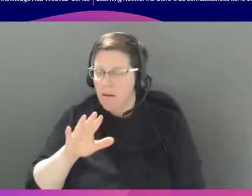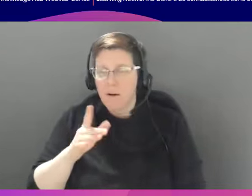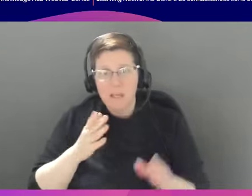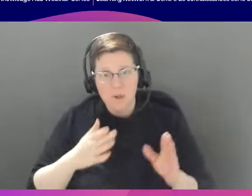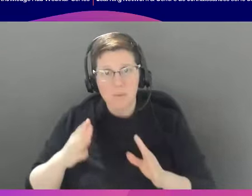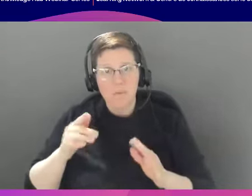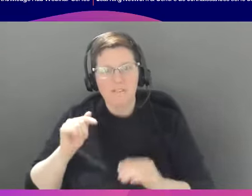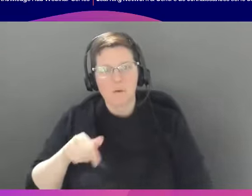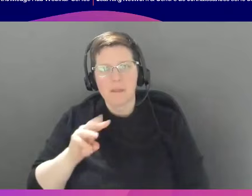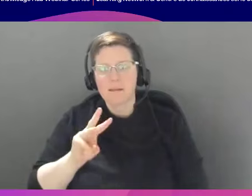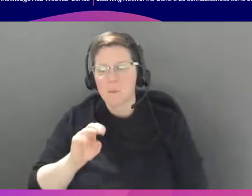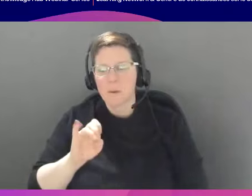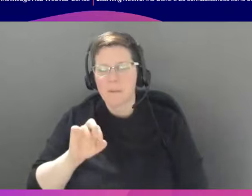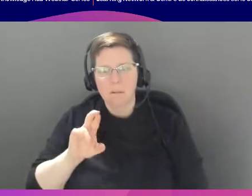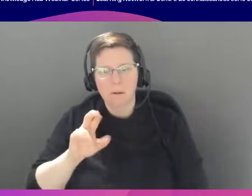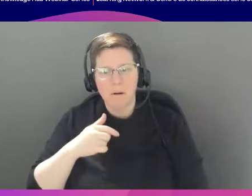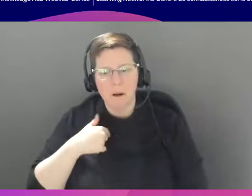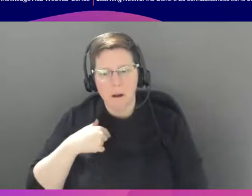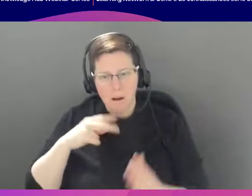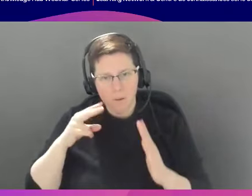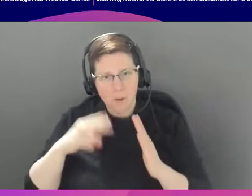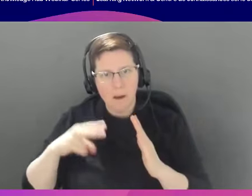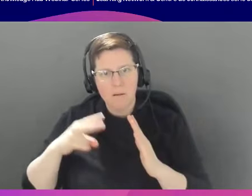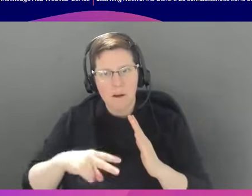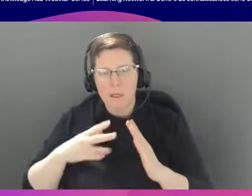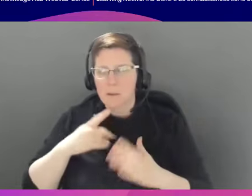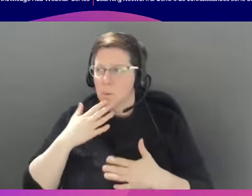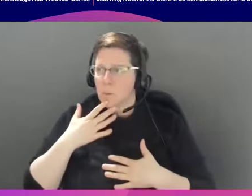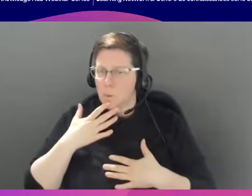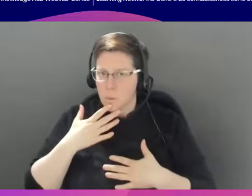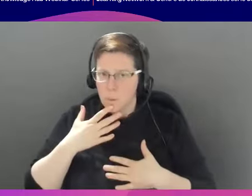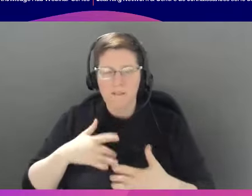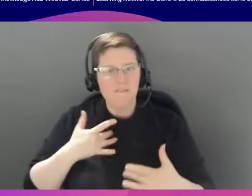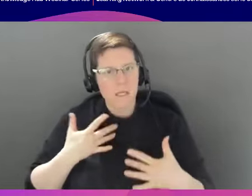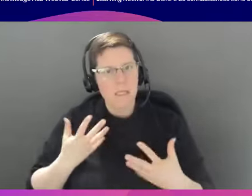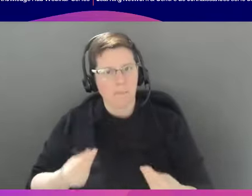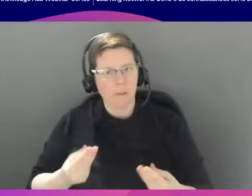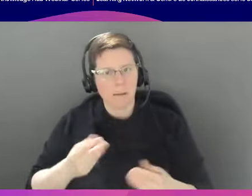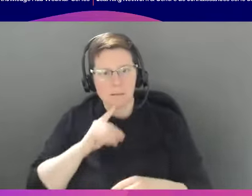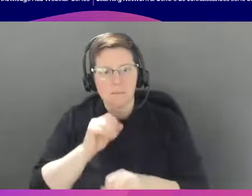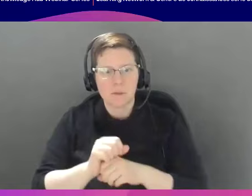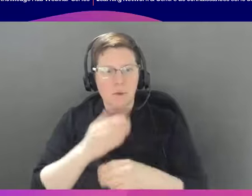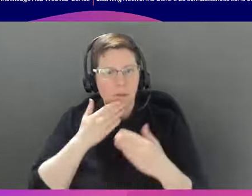both do and the heaviness of it. So thank you.